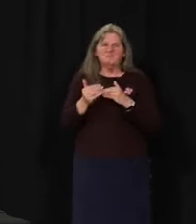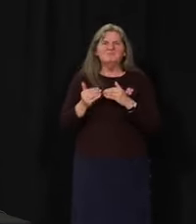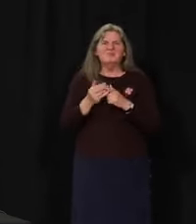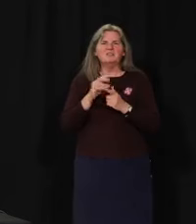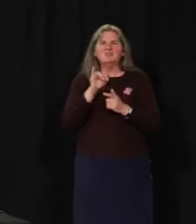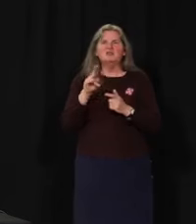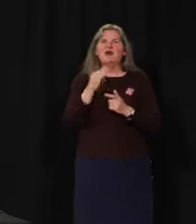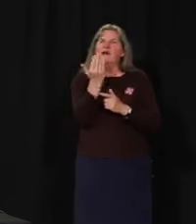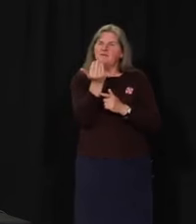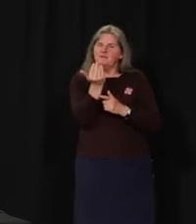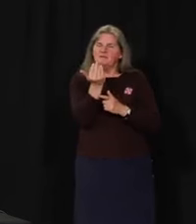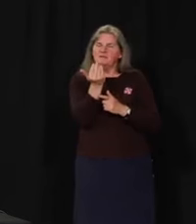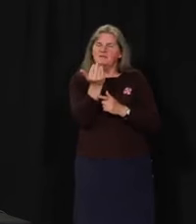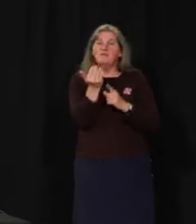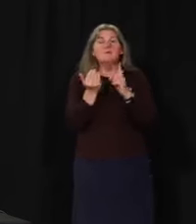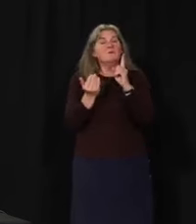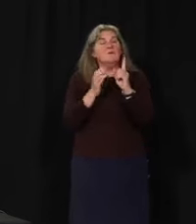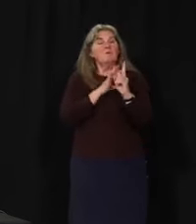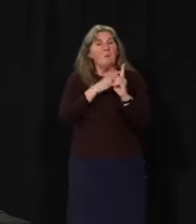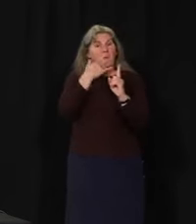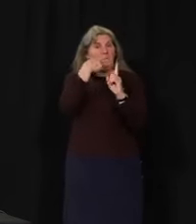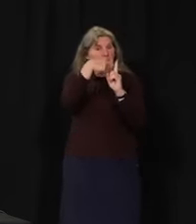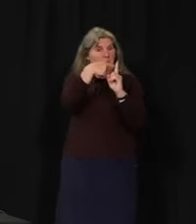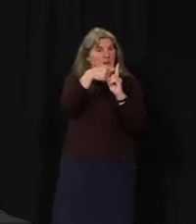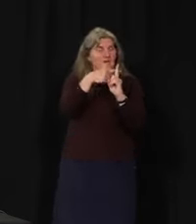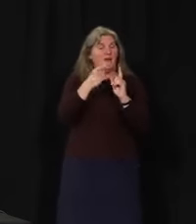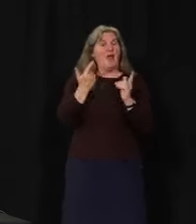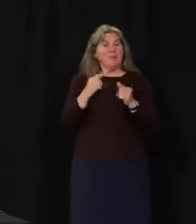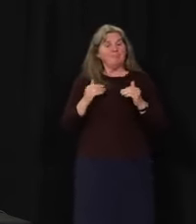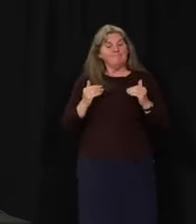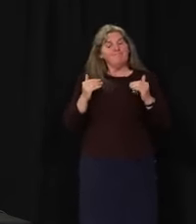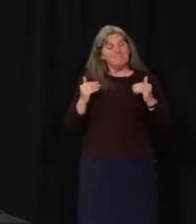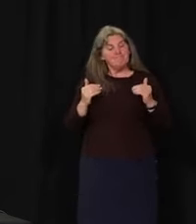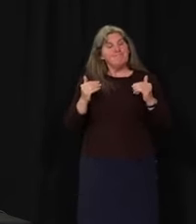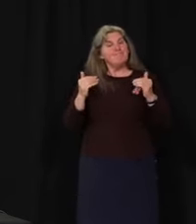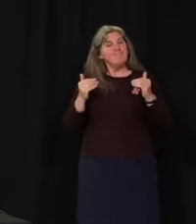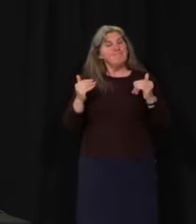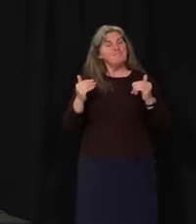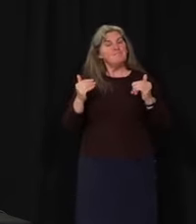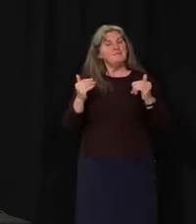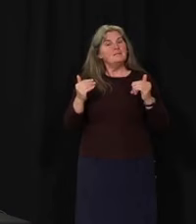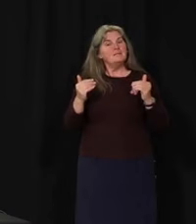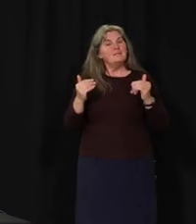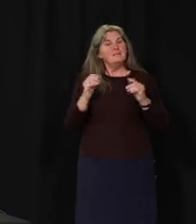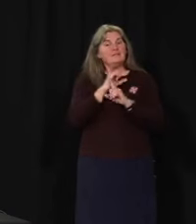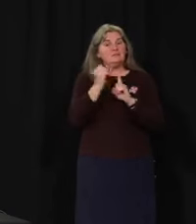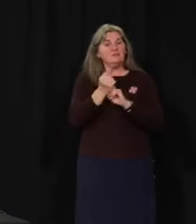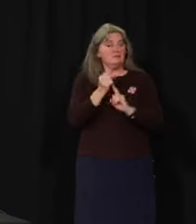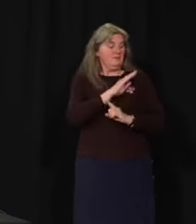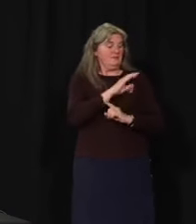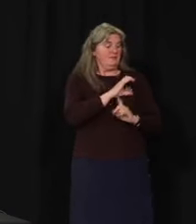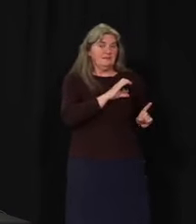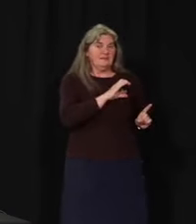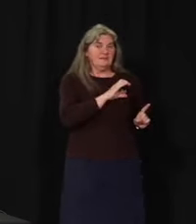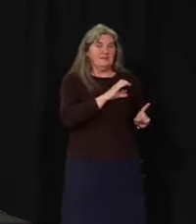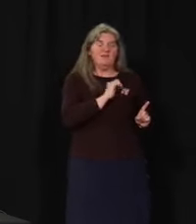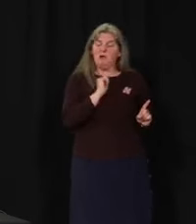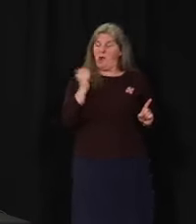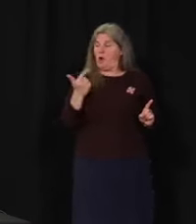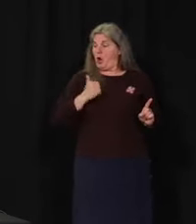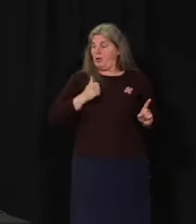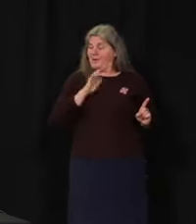the 15th. The good news is as we're moving forward, the situation in British Columbia and the situation in